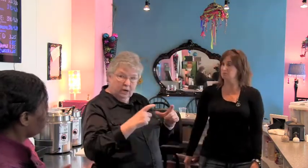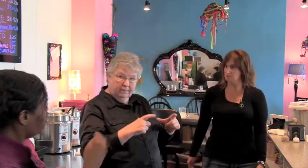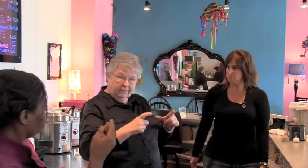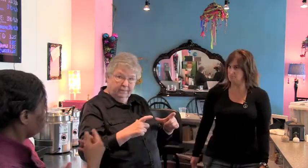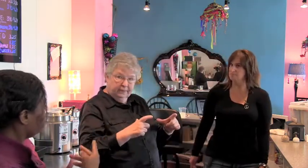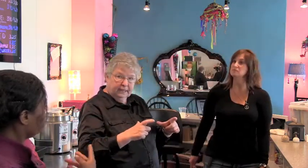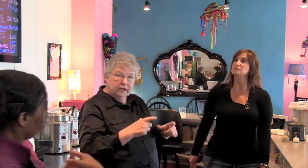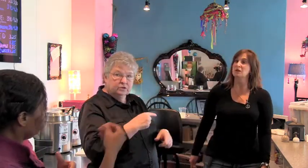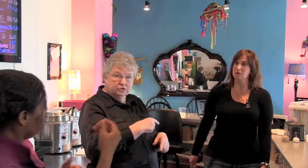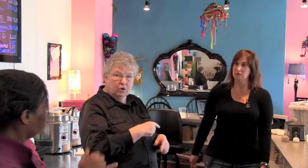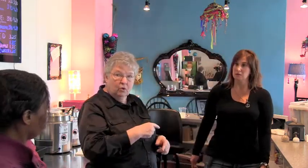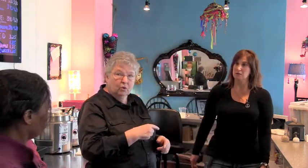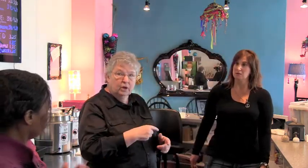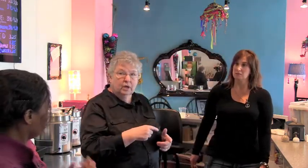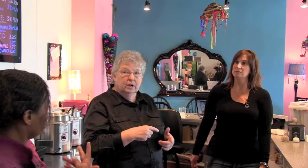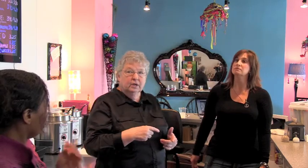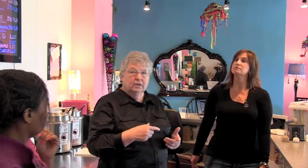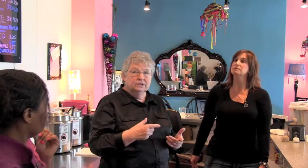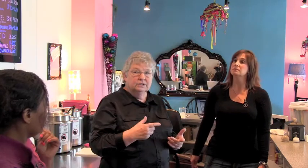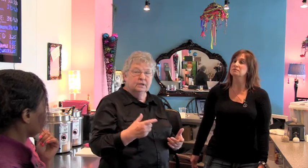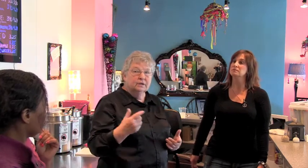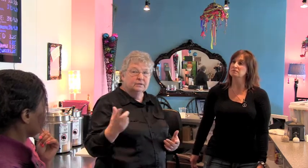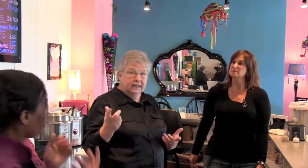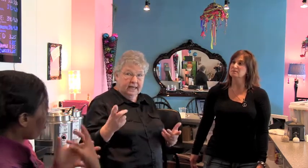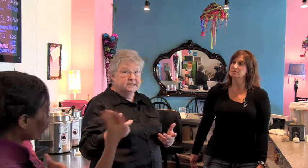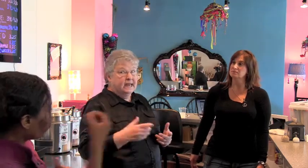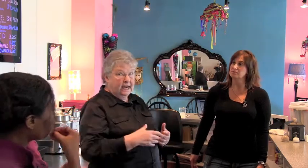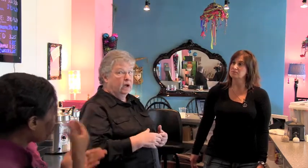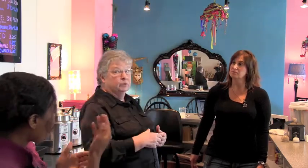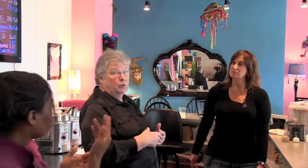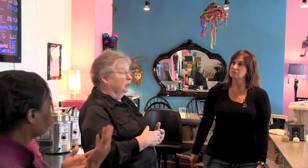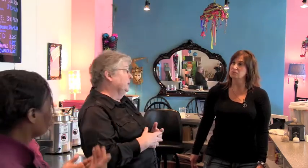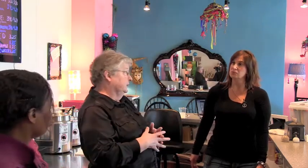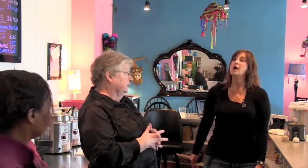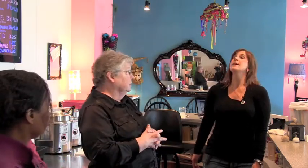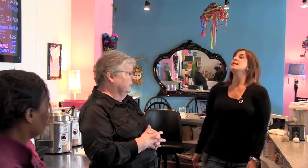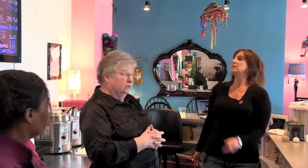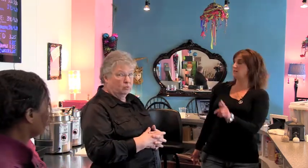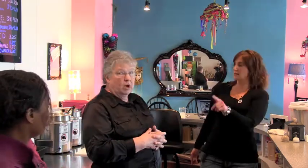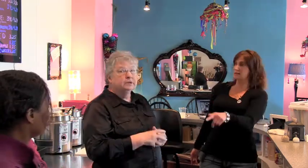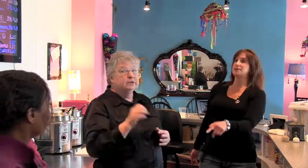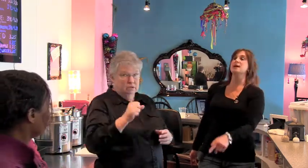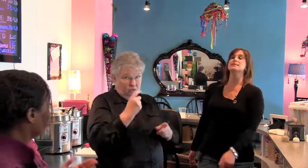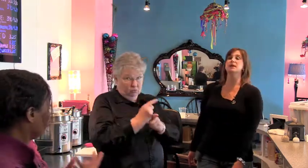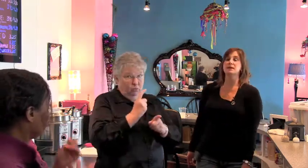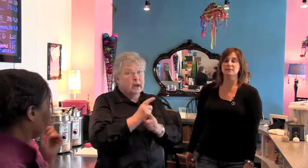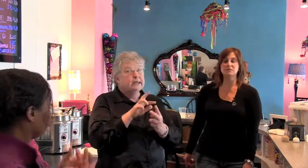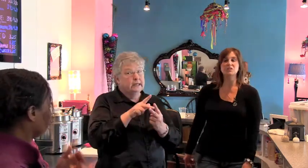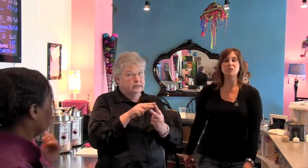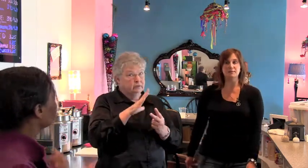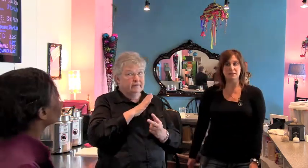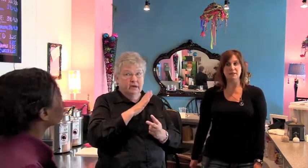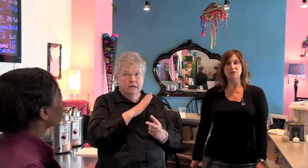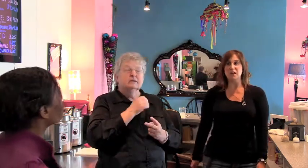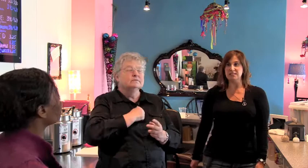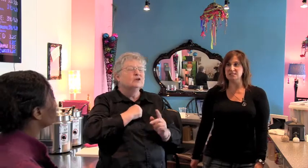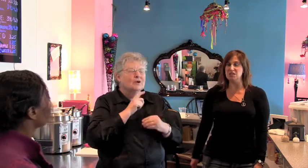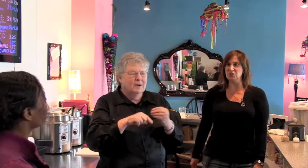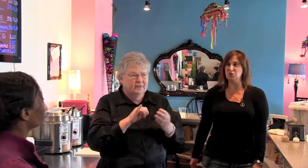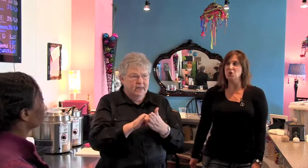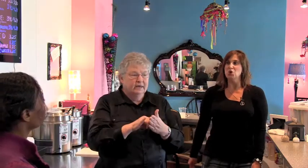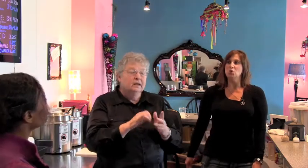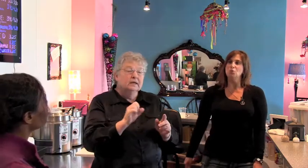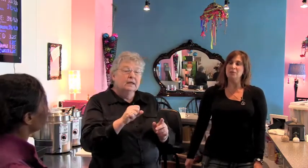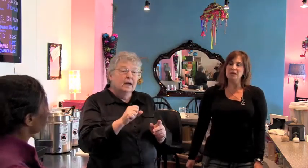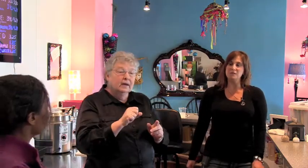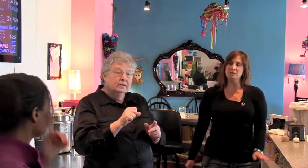Exactly. So they can take out or eat here, either one? Yes, I'm sorry about that. I forgot to